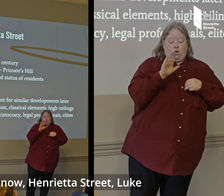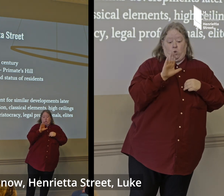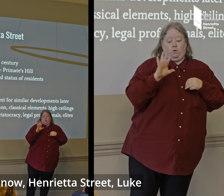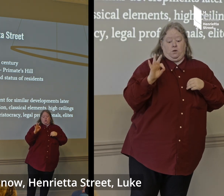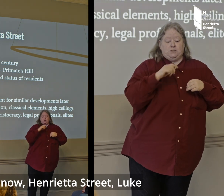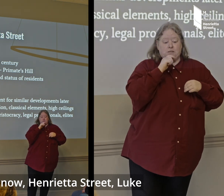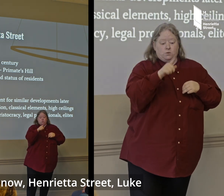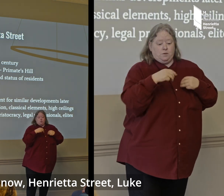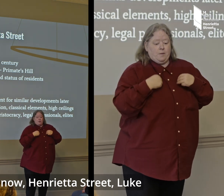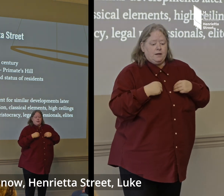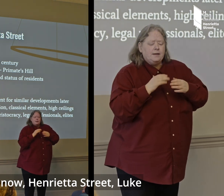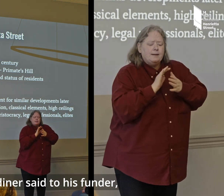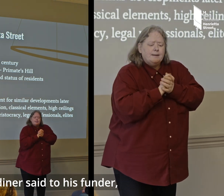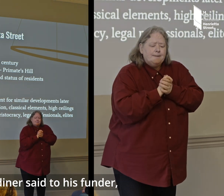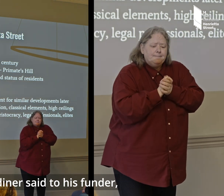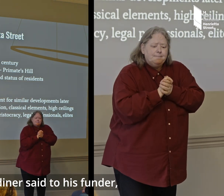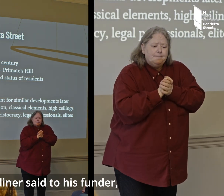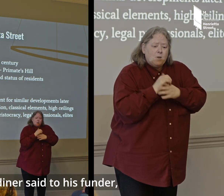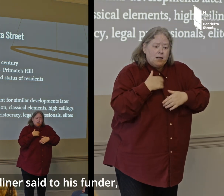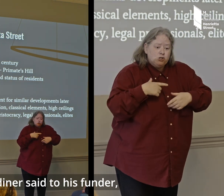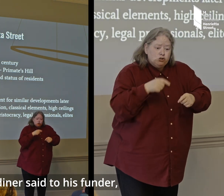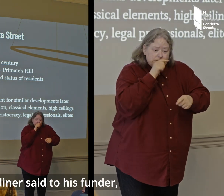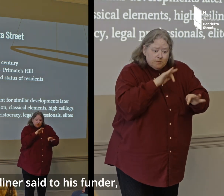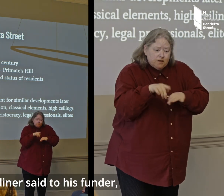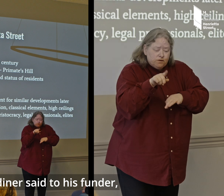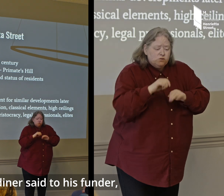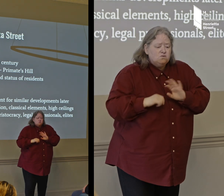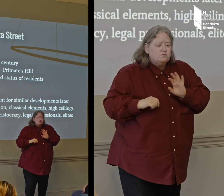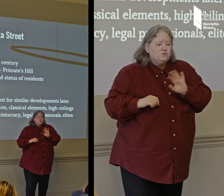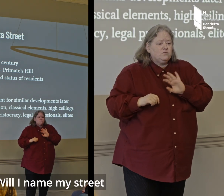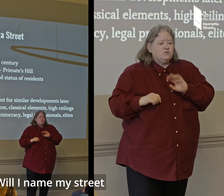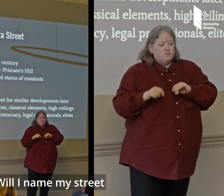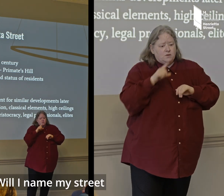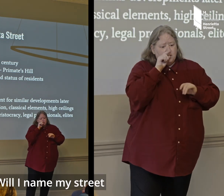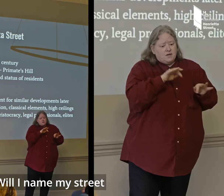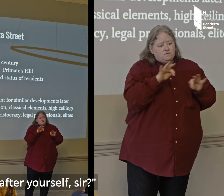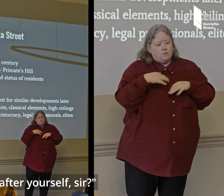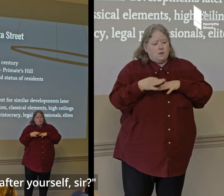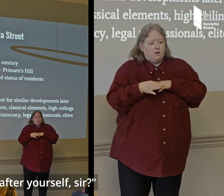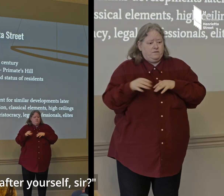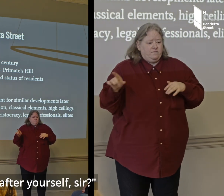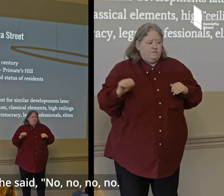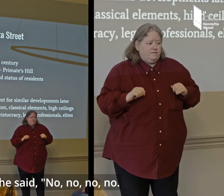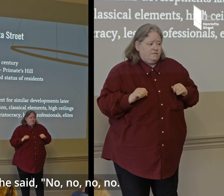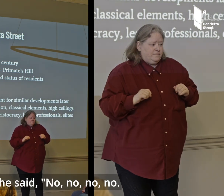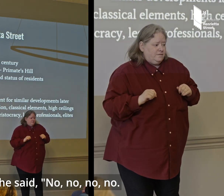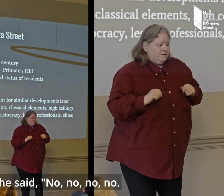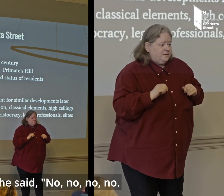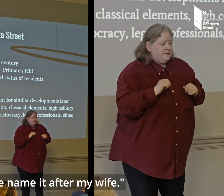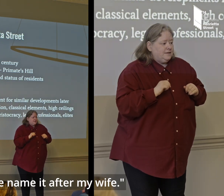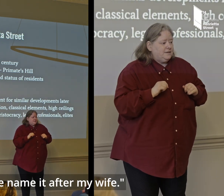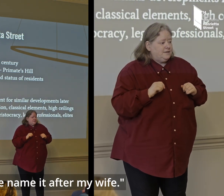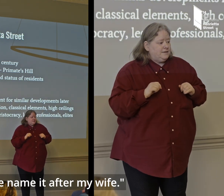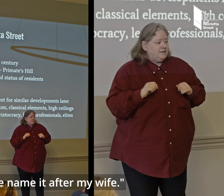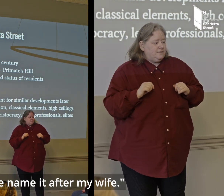now, Henrietta Street, Luke Gardner said to his funder, will I name my street after yourself, sir? And he said, no,